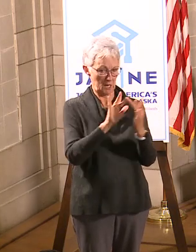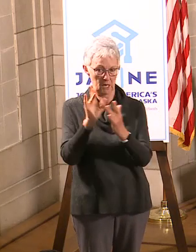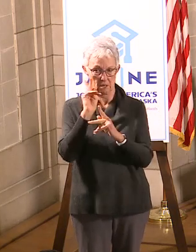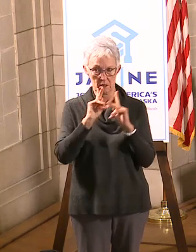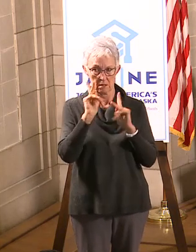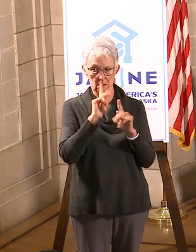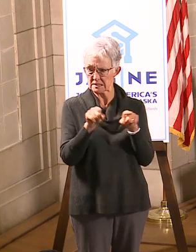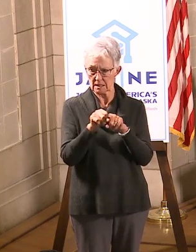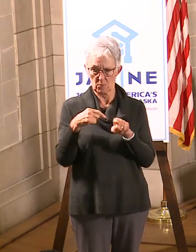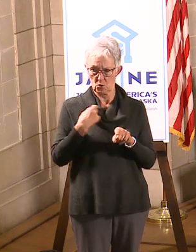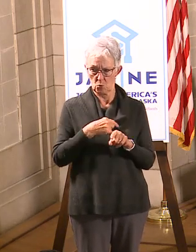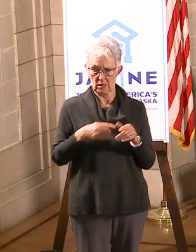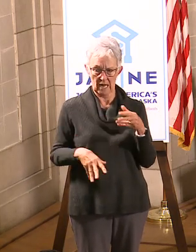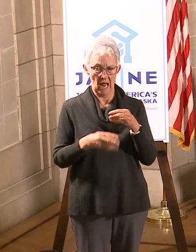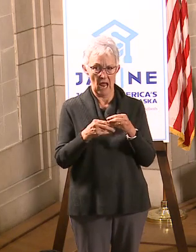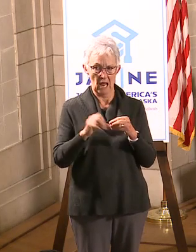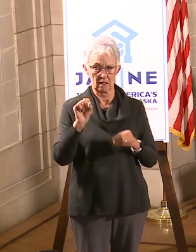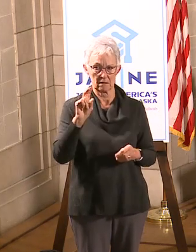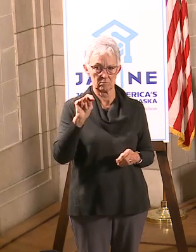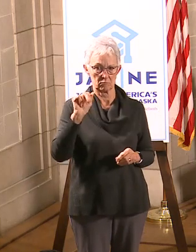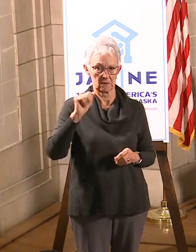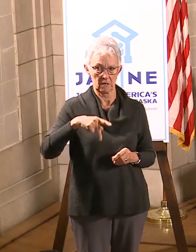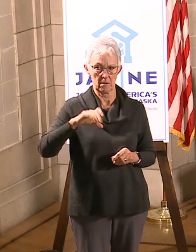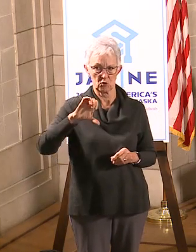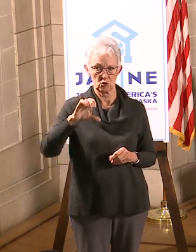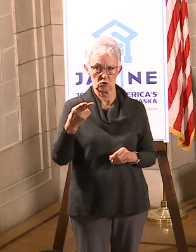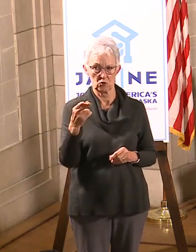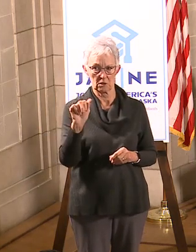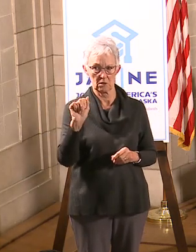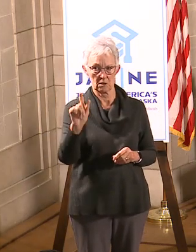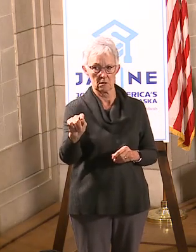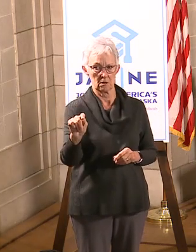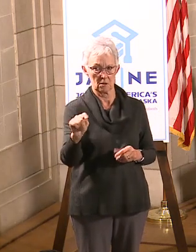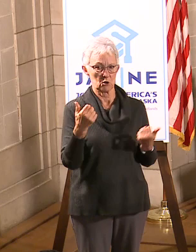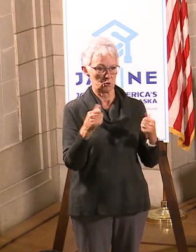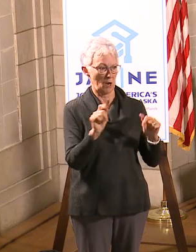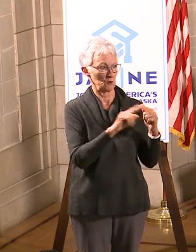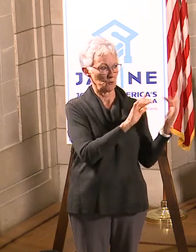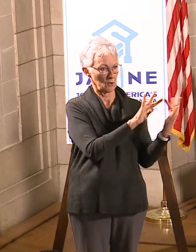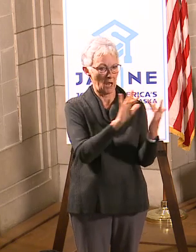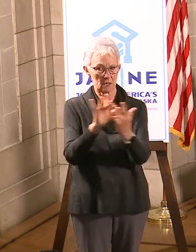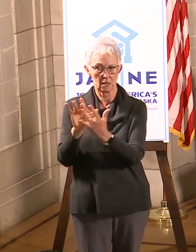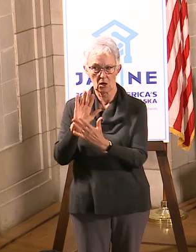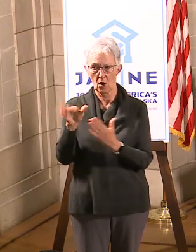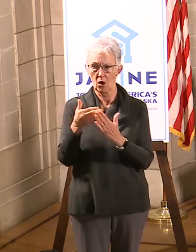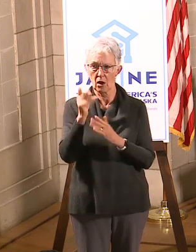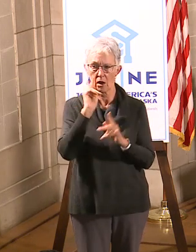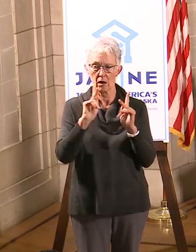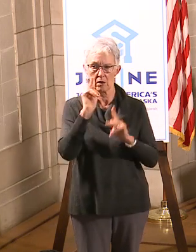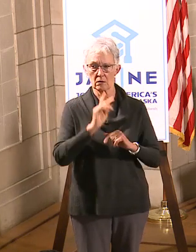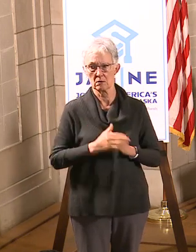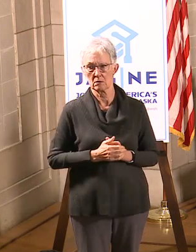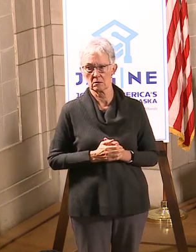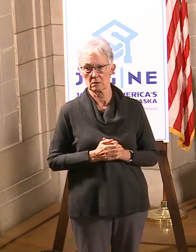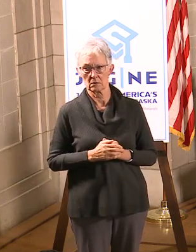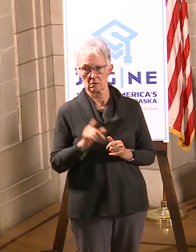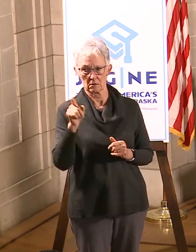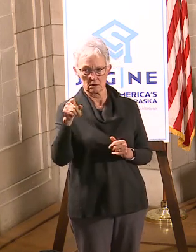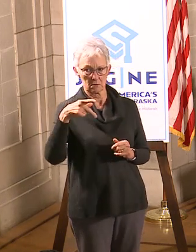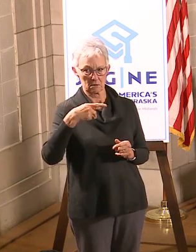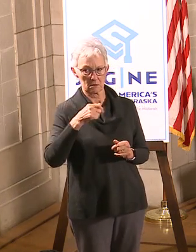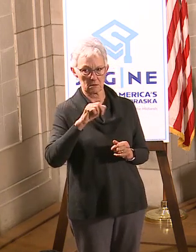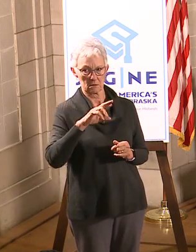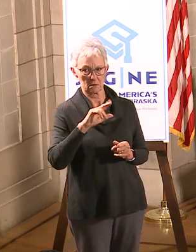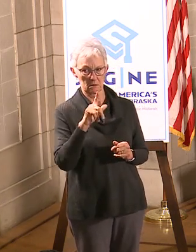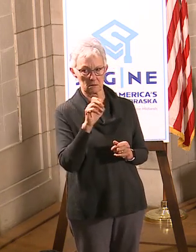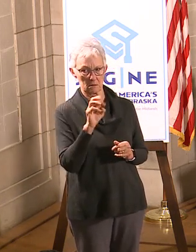same day. So again, it's just part of our expanding reach to get to people where they are. And with Parler, the idea behind